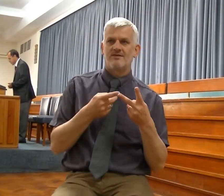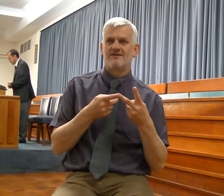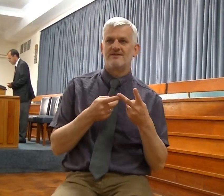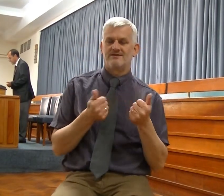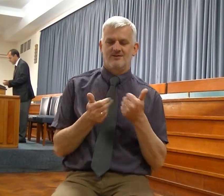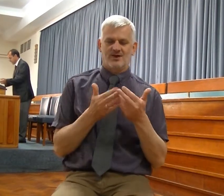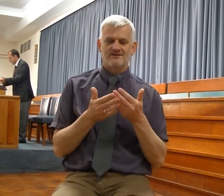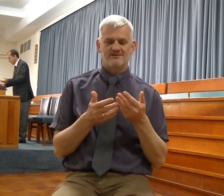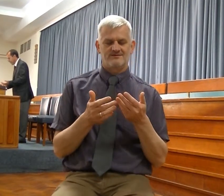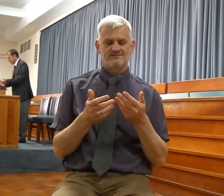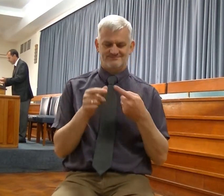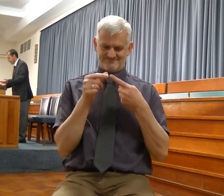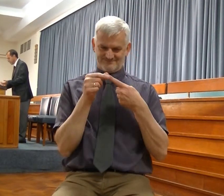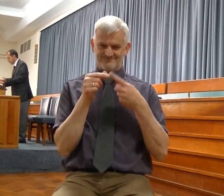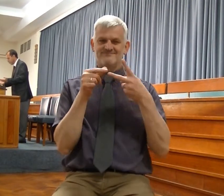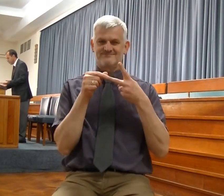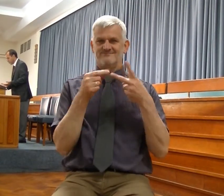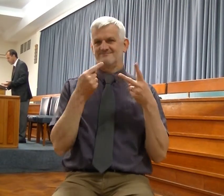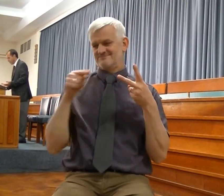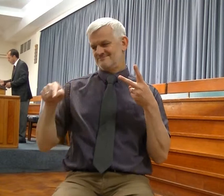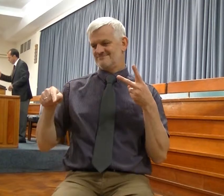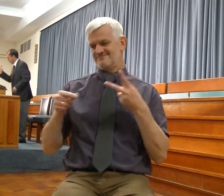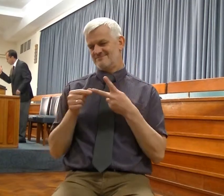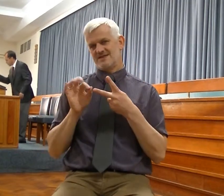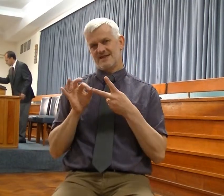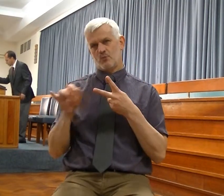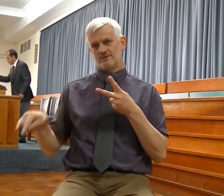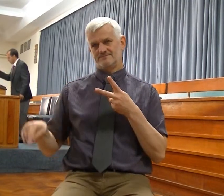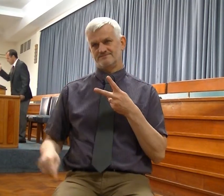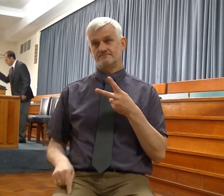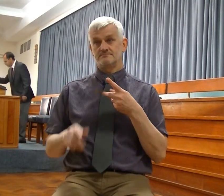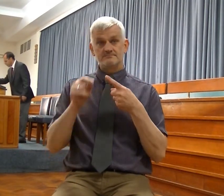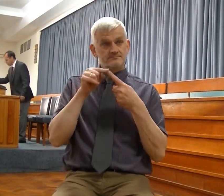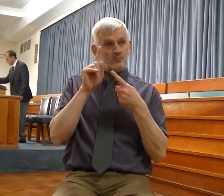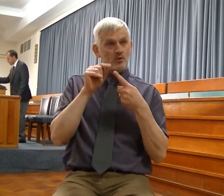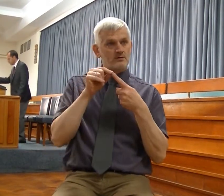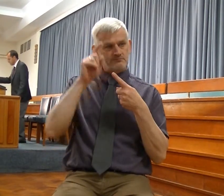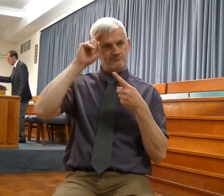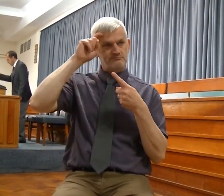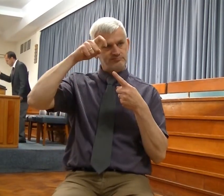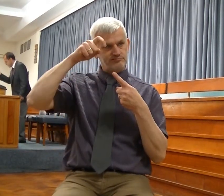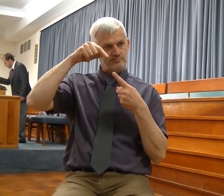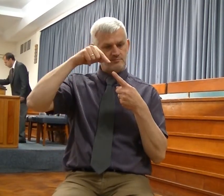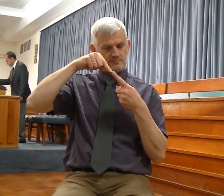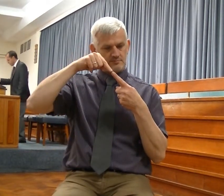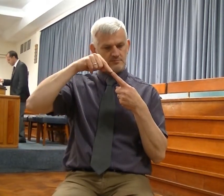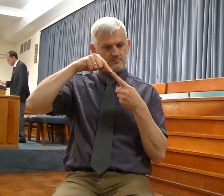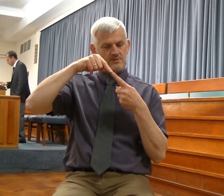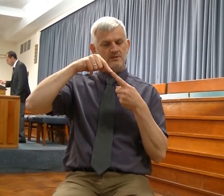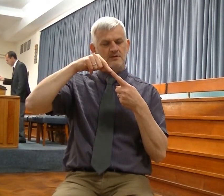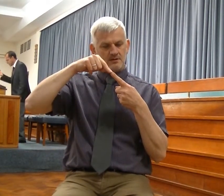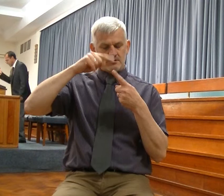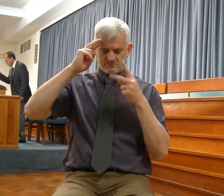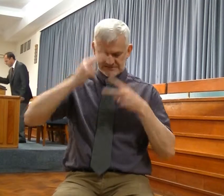can see that was the second aspect in his conversion, or the first thing. He came to his senses and he